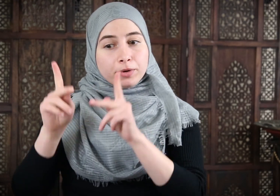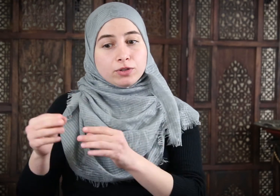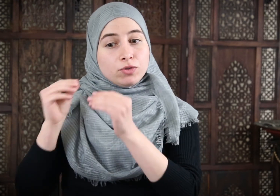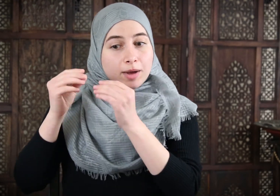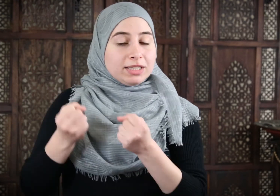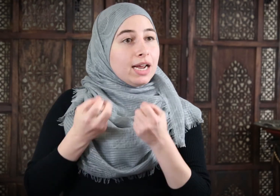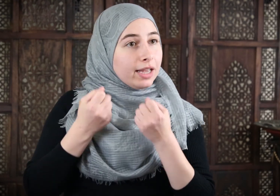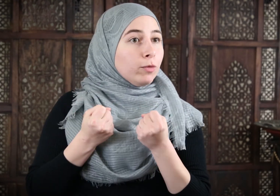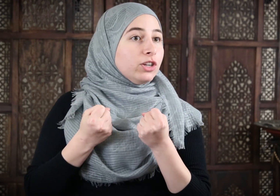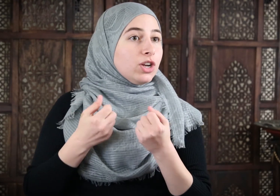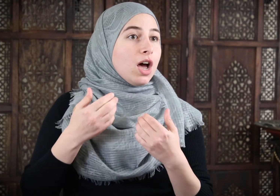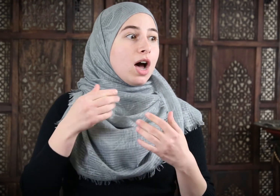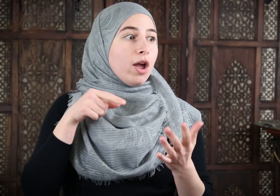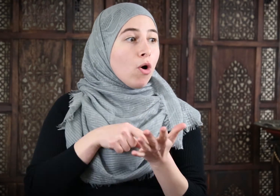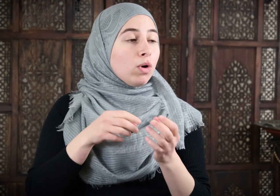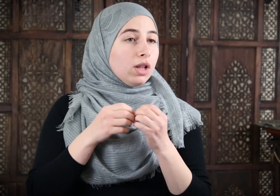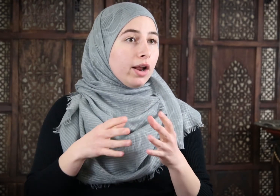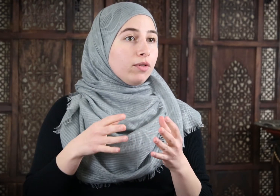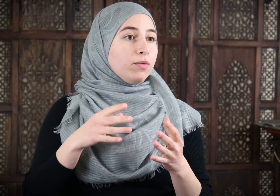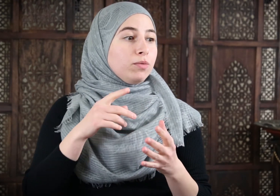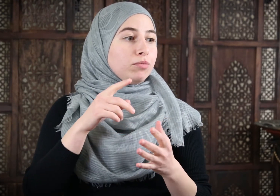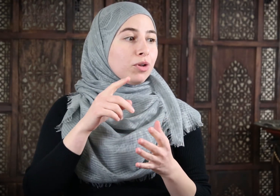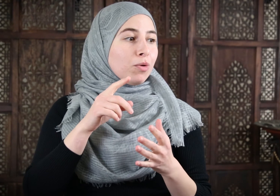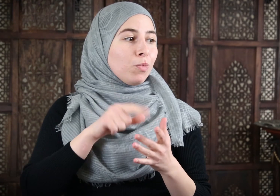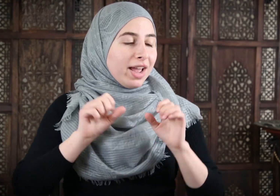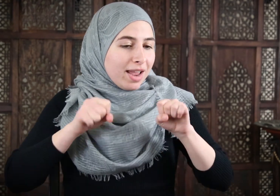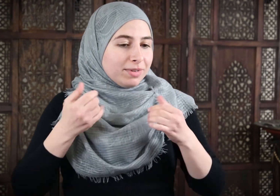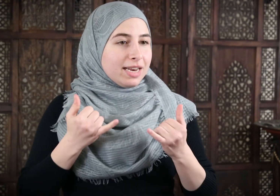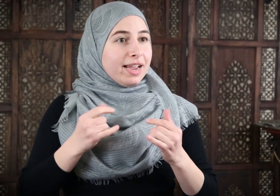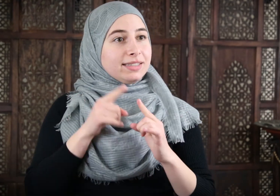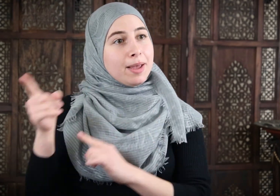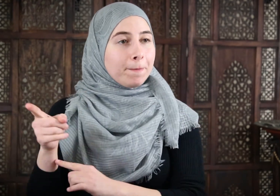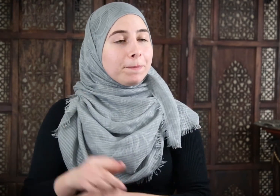person who taught me sign language, I owe a lot of, what I am today to him.